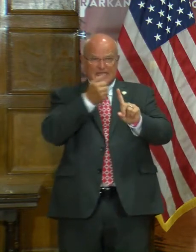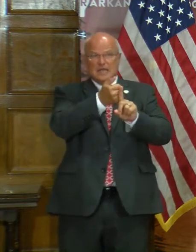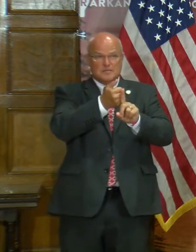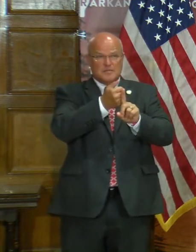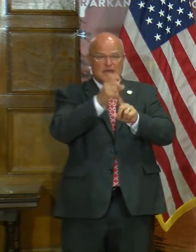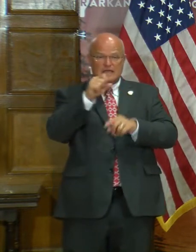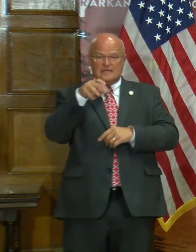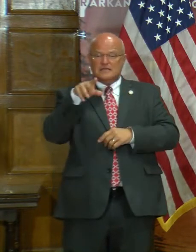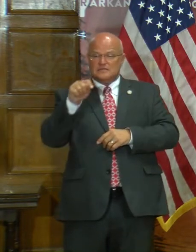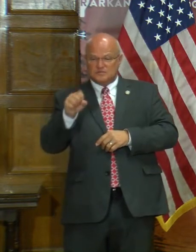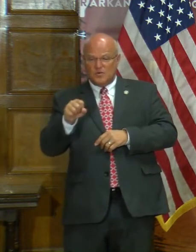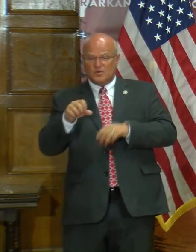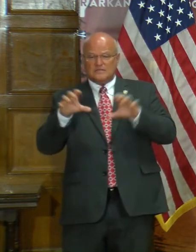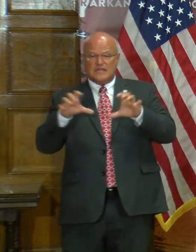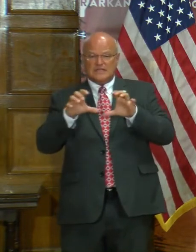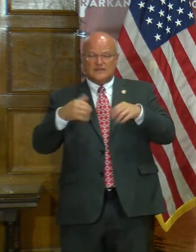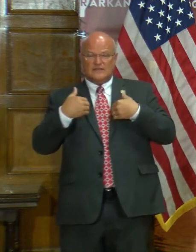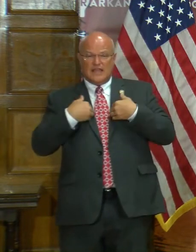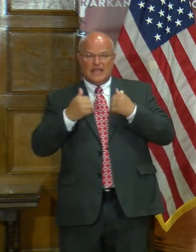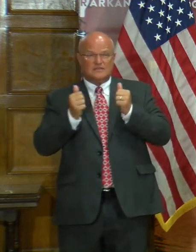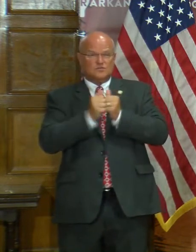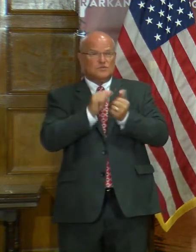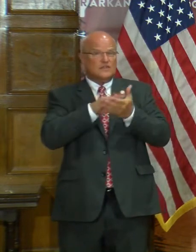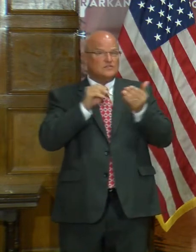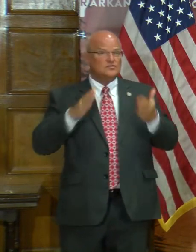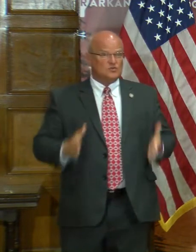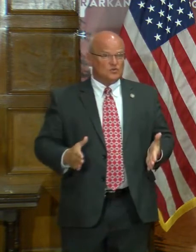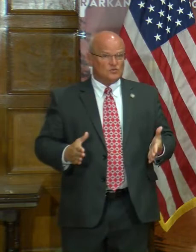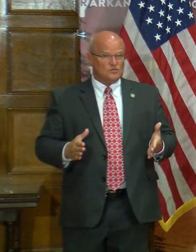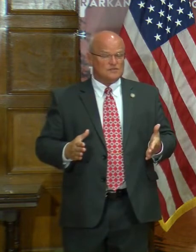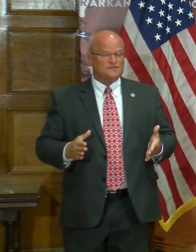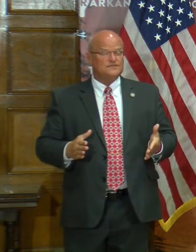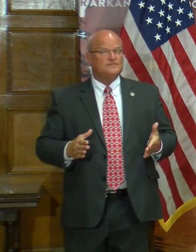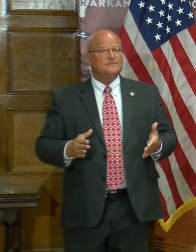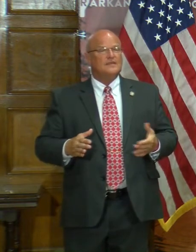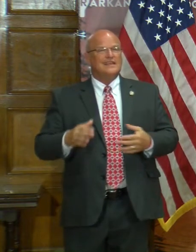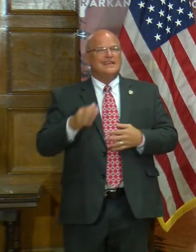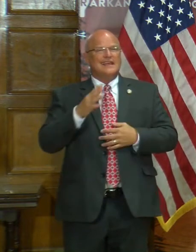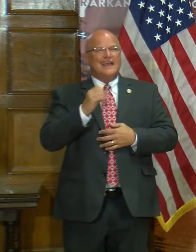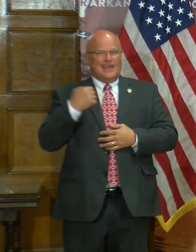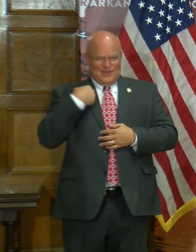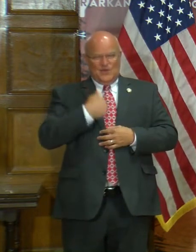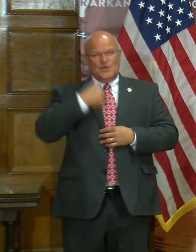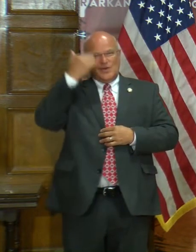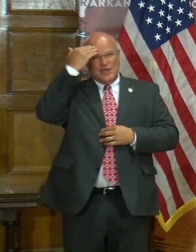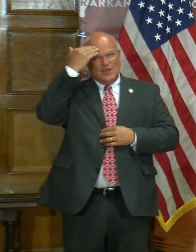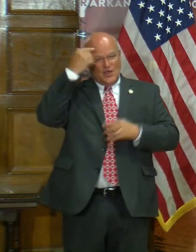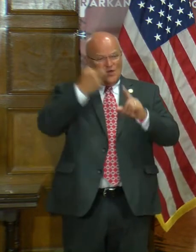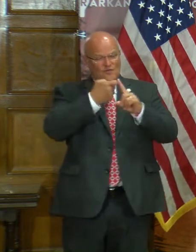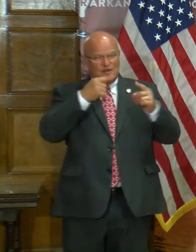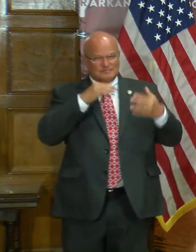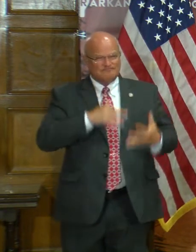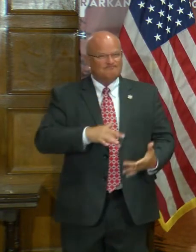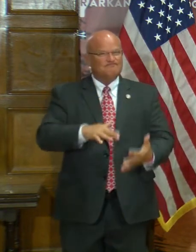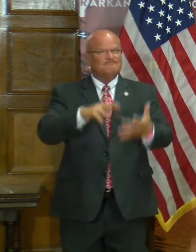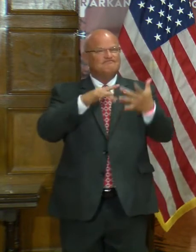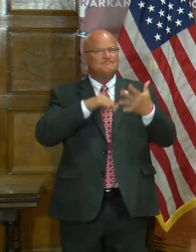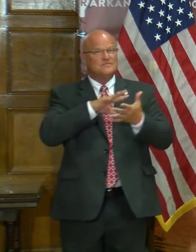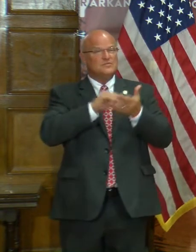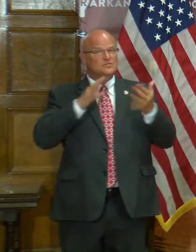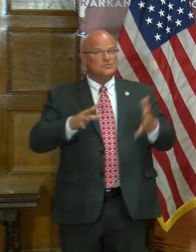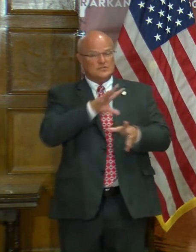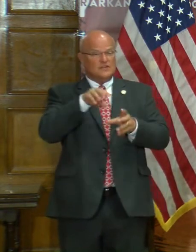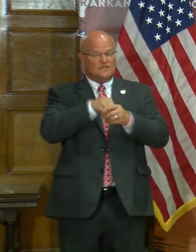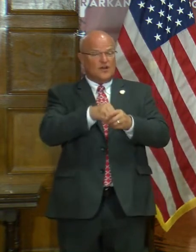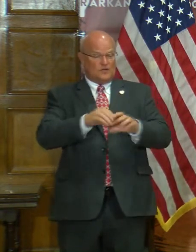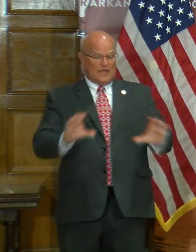that sports and activities has on the students. And we know from these studies that students that are